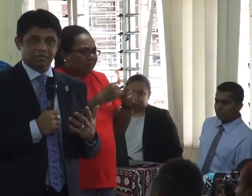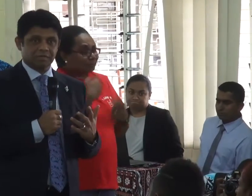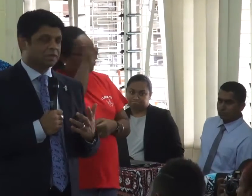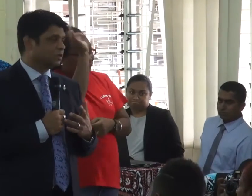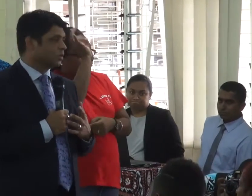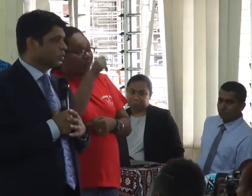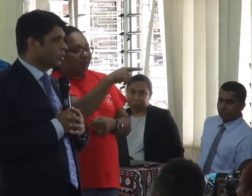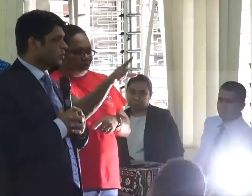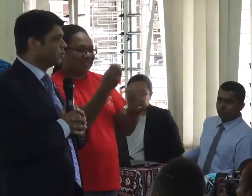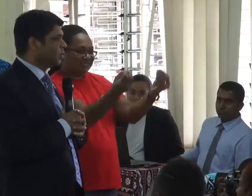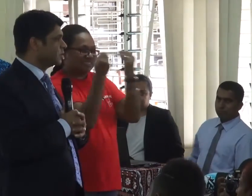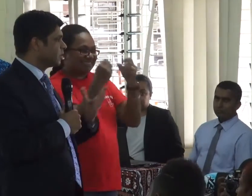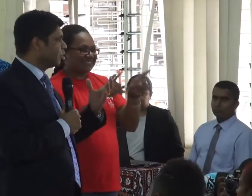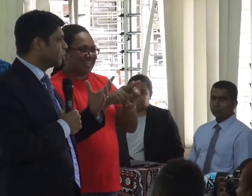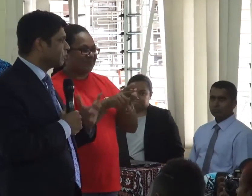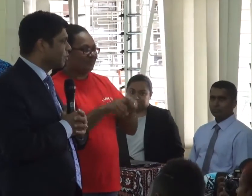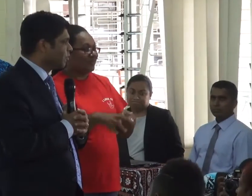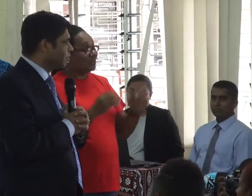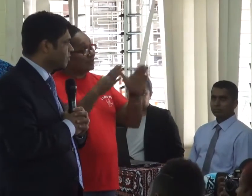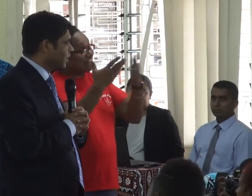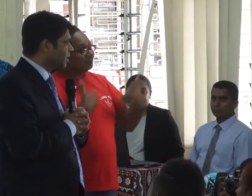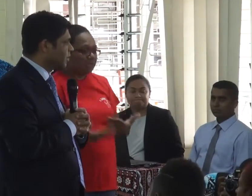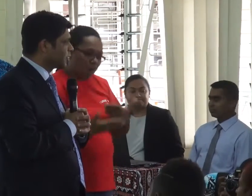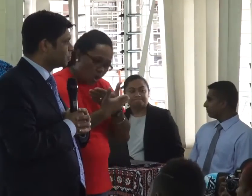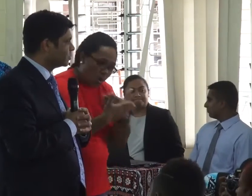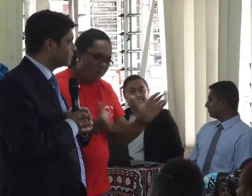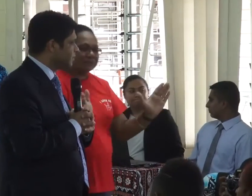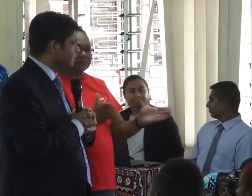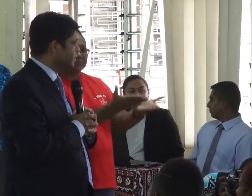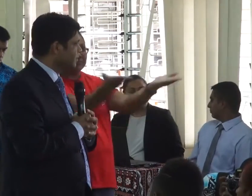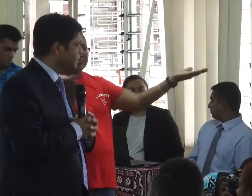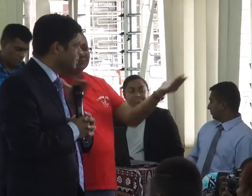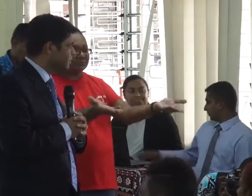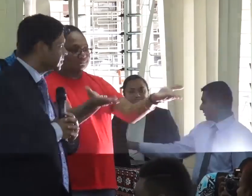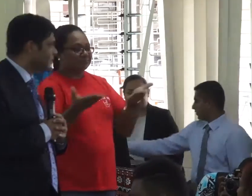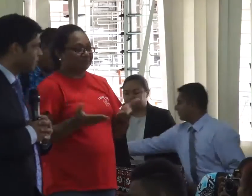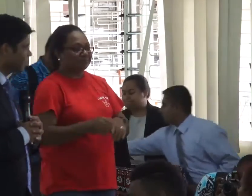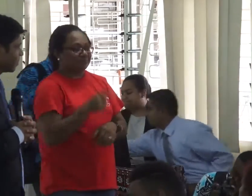of. So with those few words, I open up the floor. Naka, thank you.